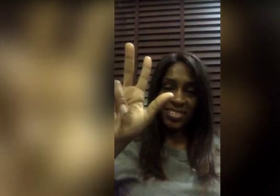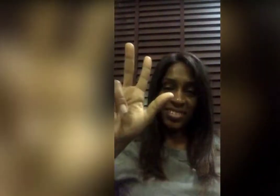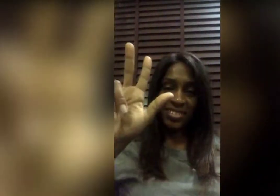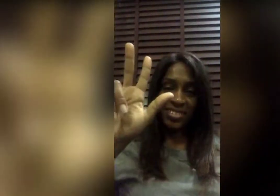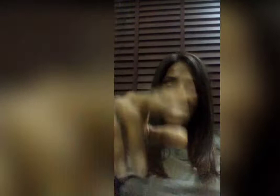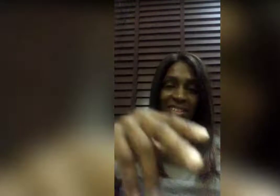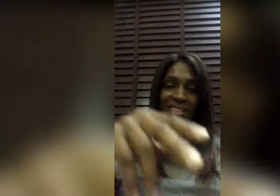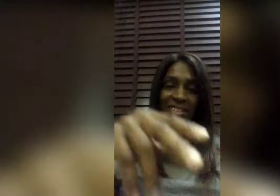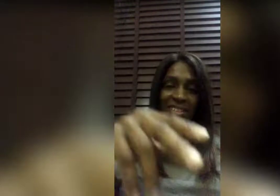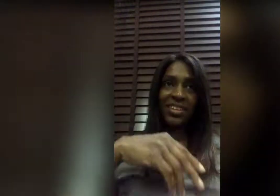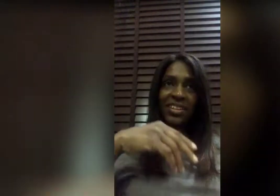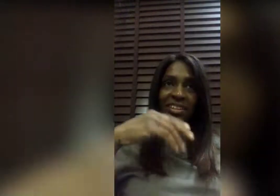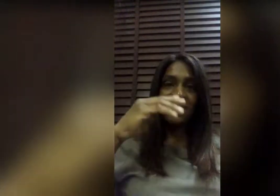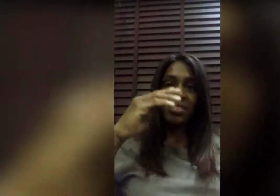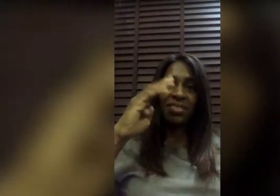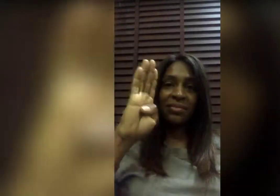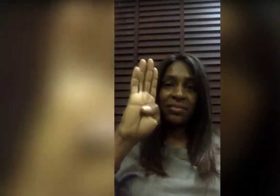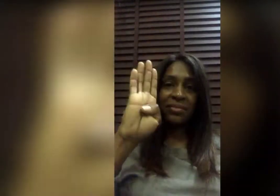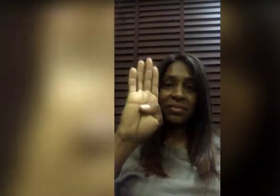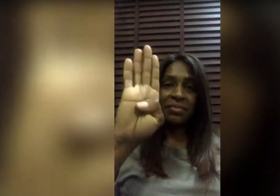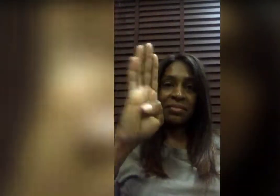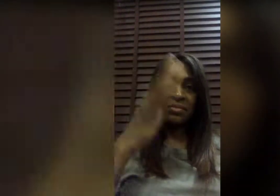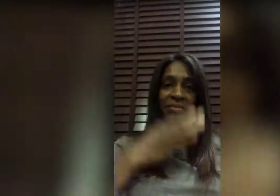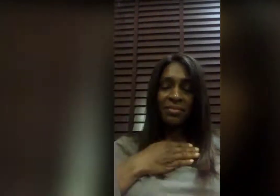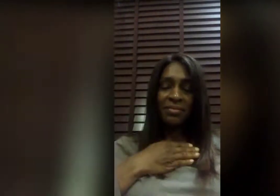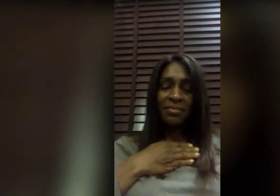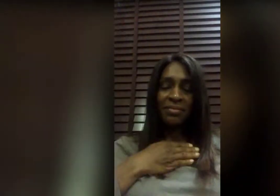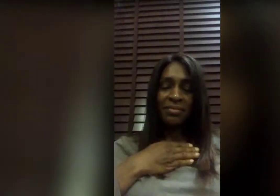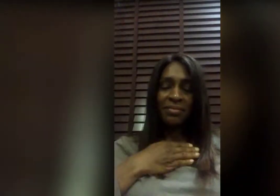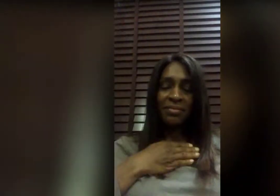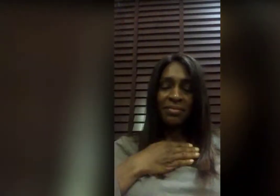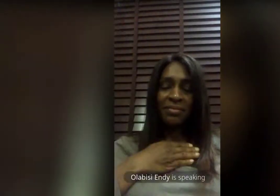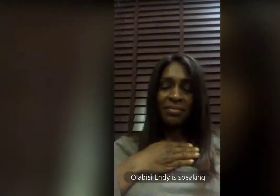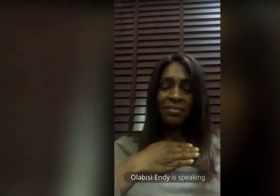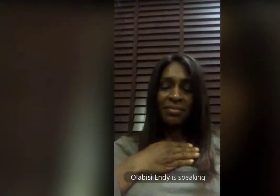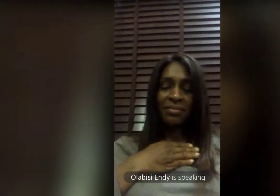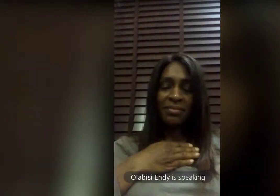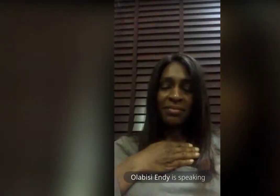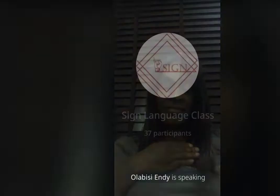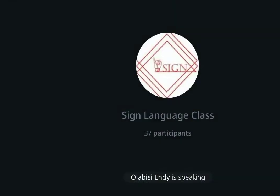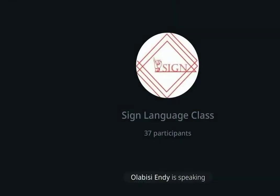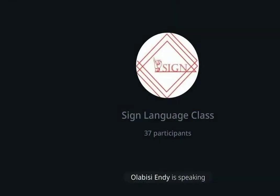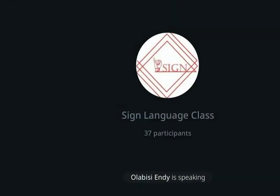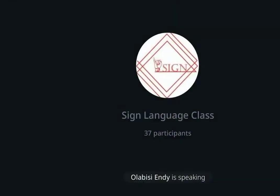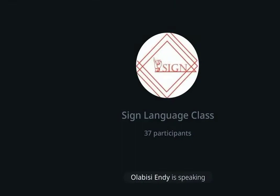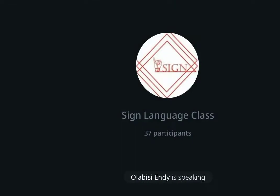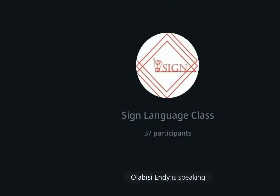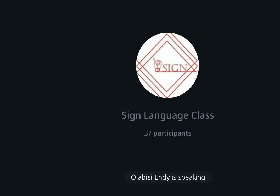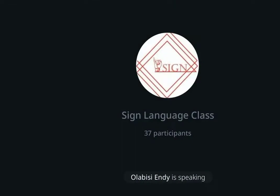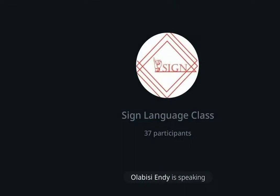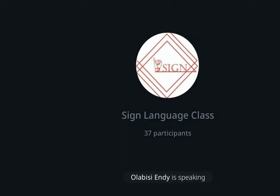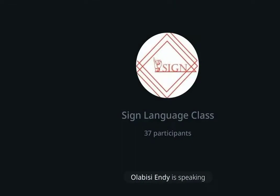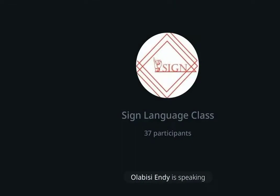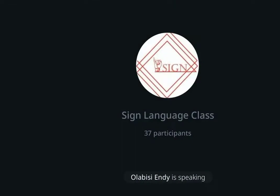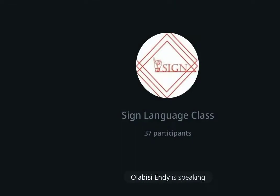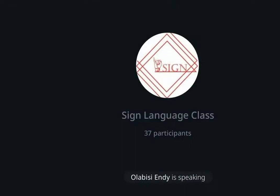Okay. Let's have your fingers up in it, please, so that we can see you. Oh, very good. Very good. I love that.